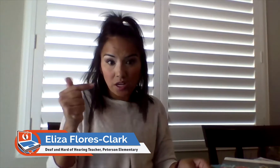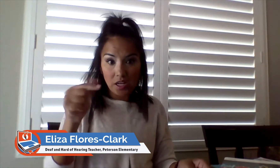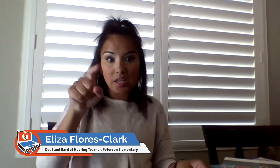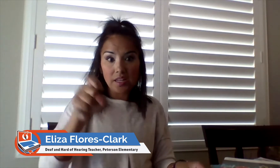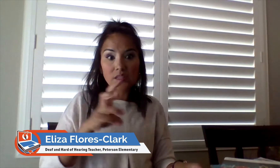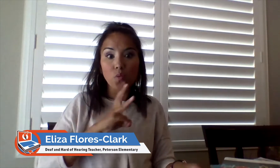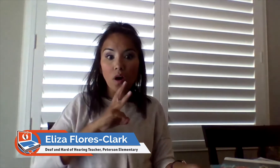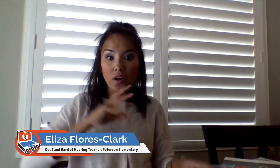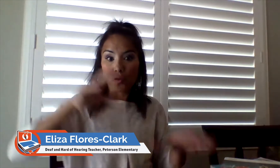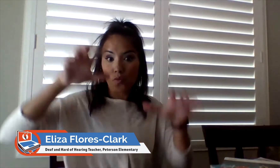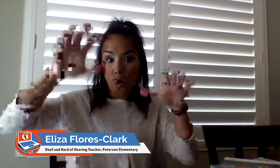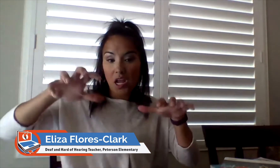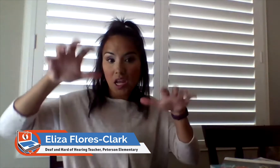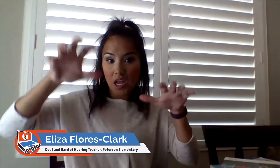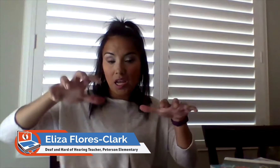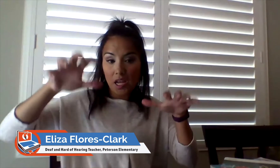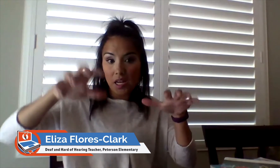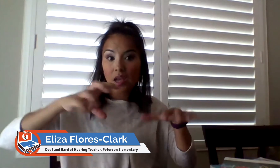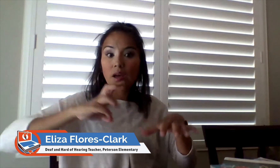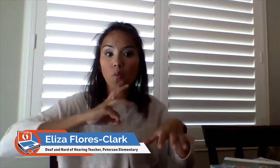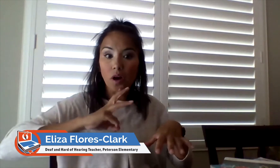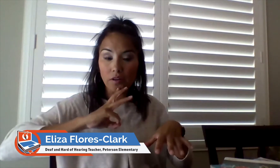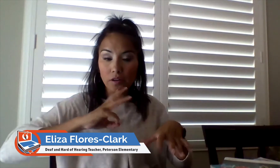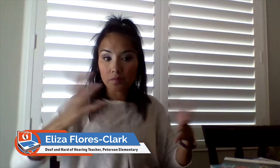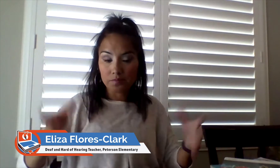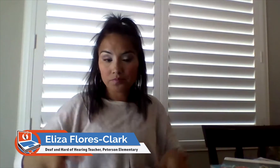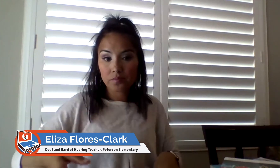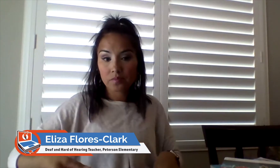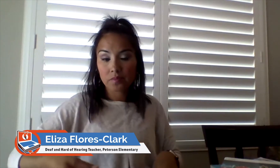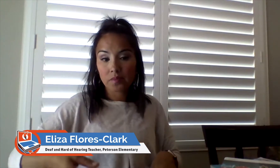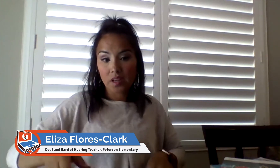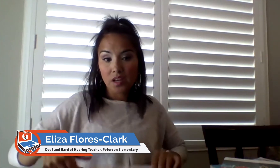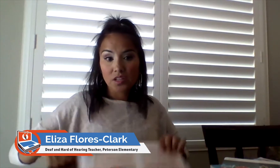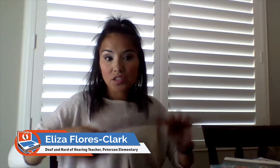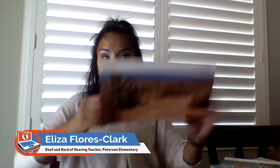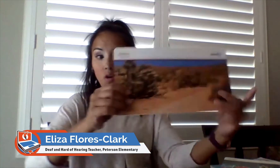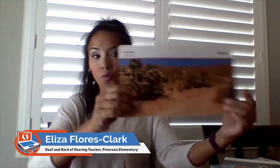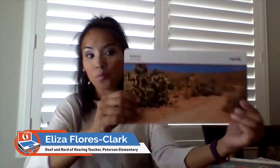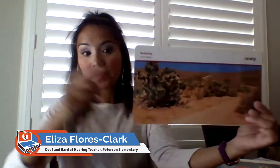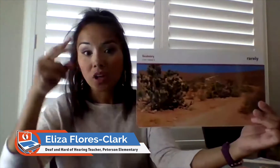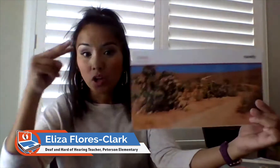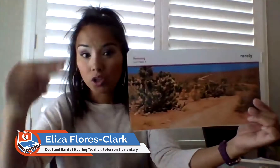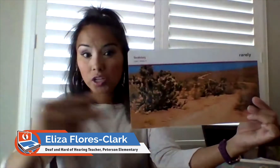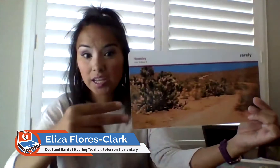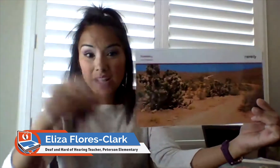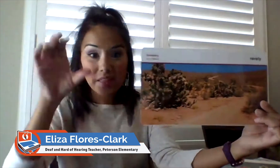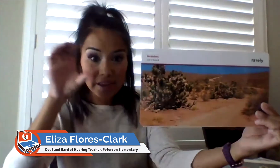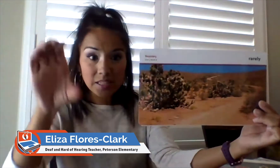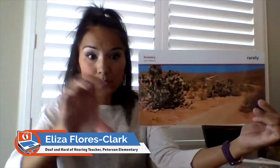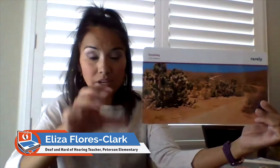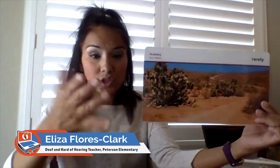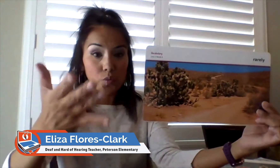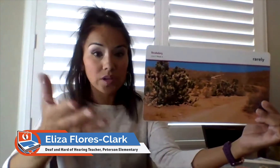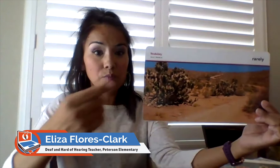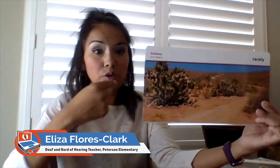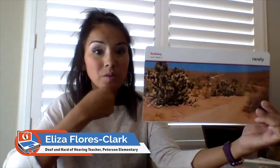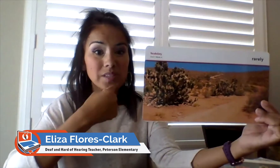it needs water. Rain, water. So looking at this picture, we can probably